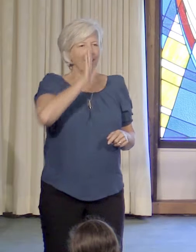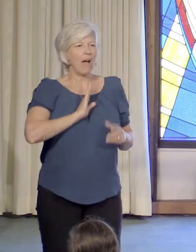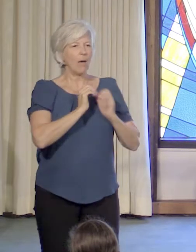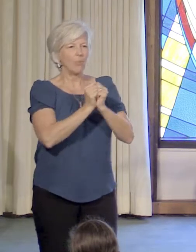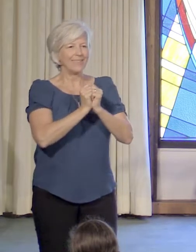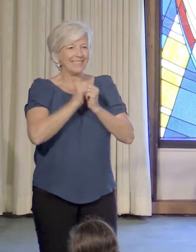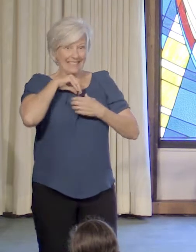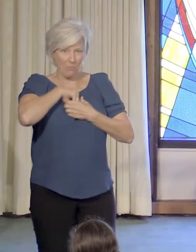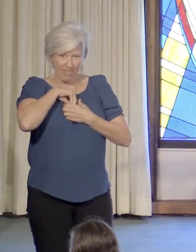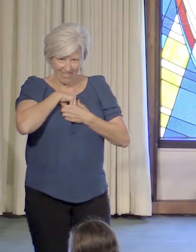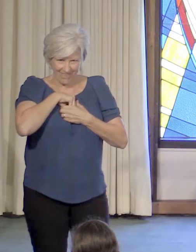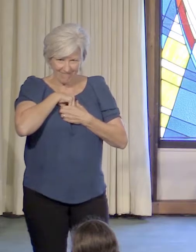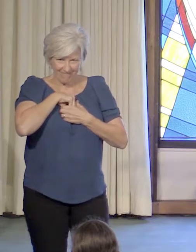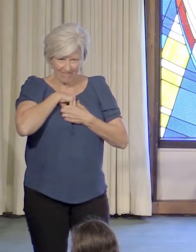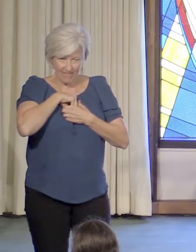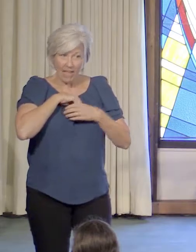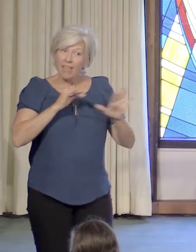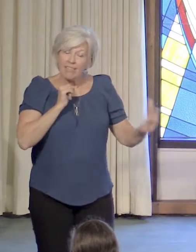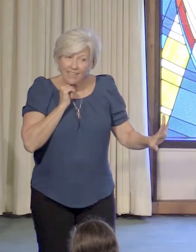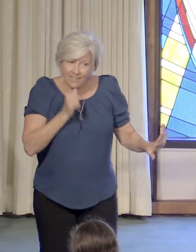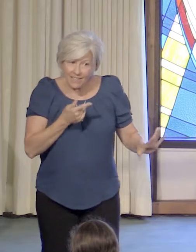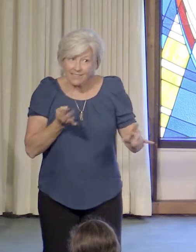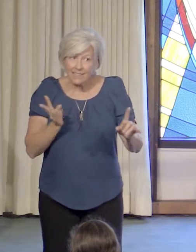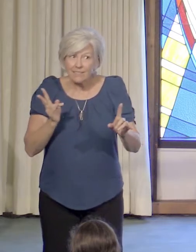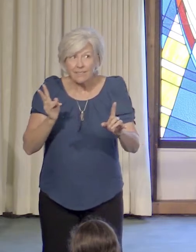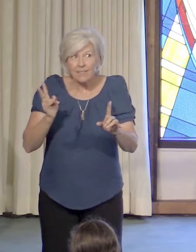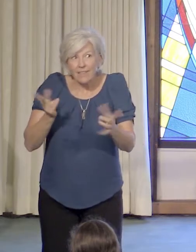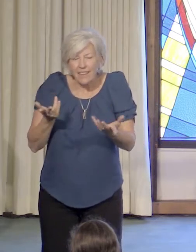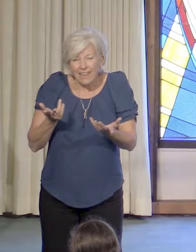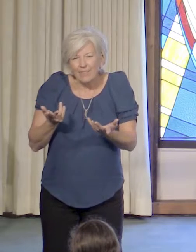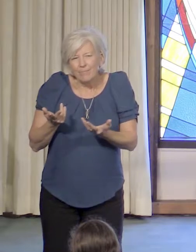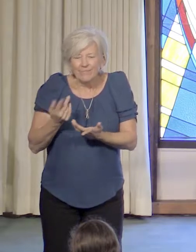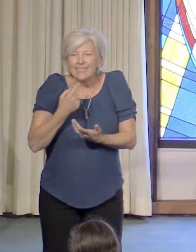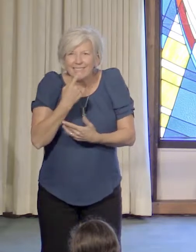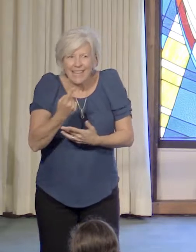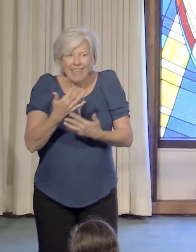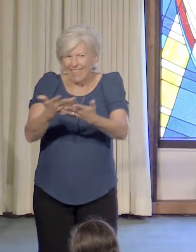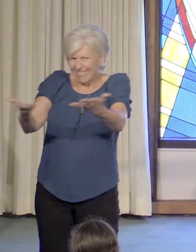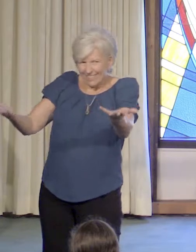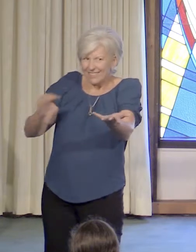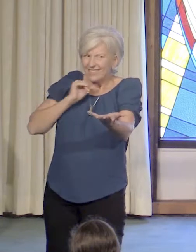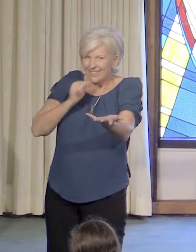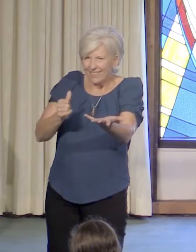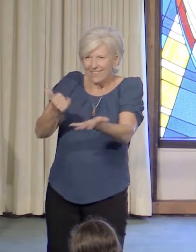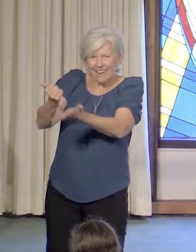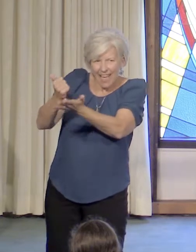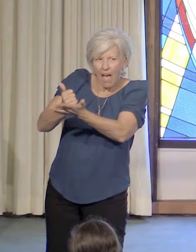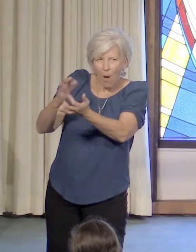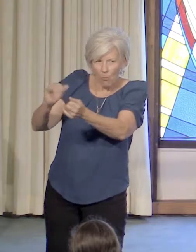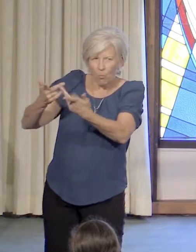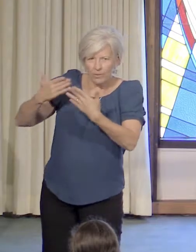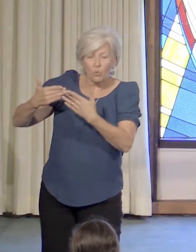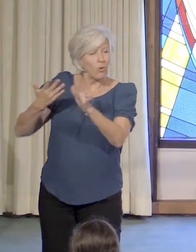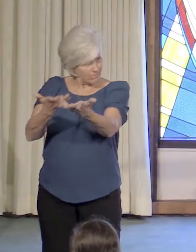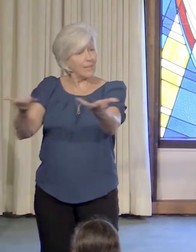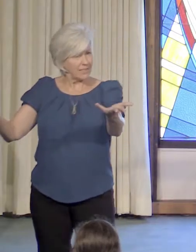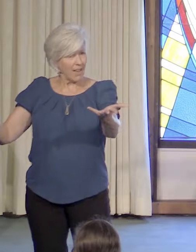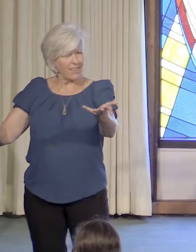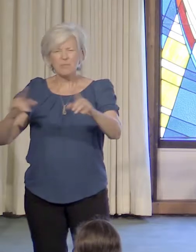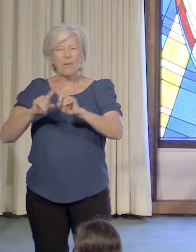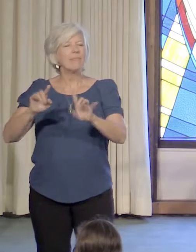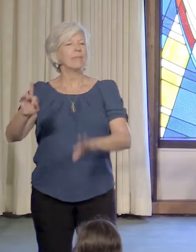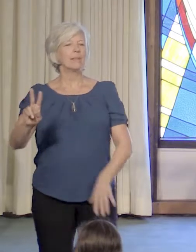not to imply that things of the outer do not contribute to our joy and well-being. They do, but they take second place, and we are